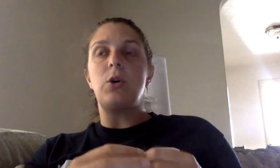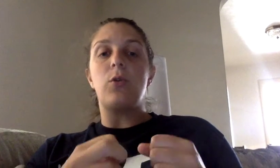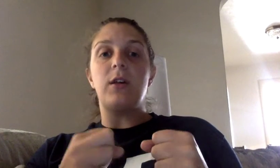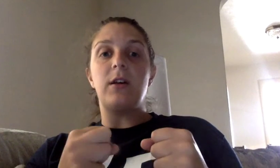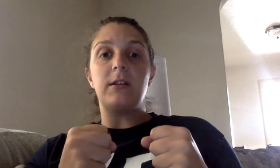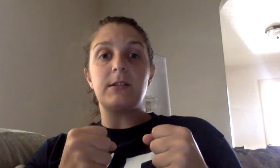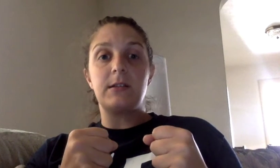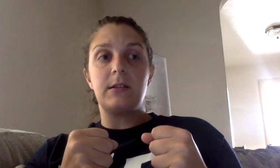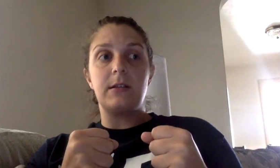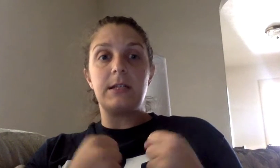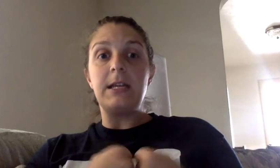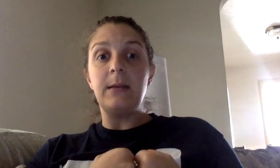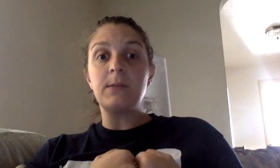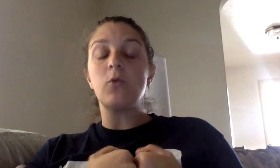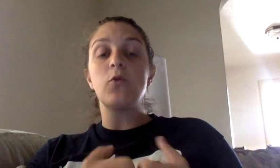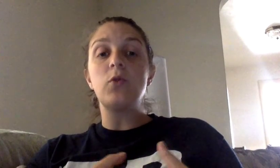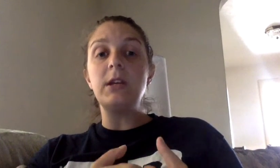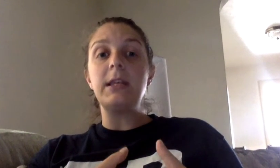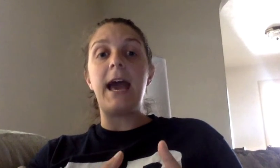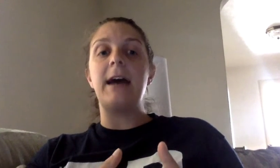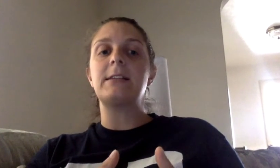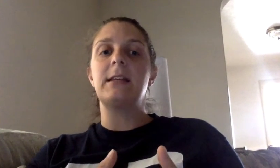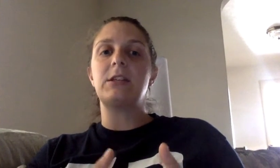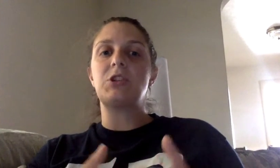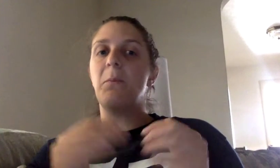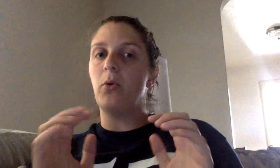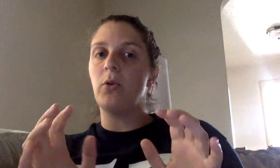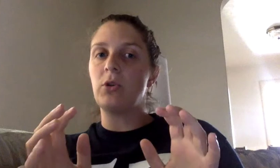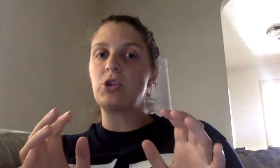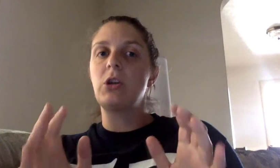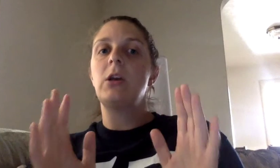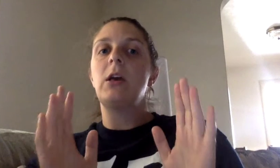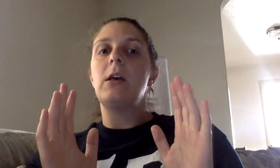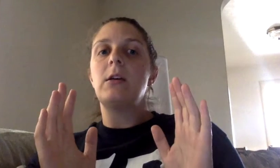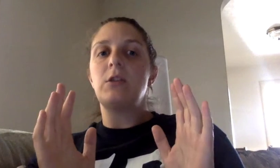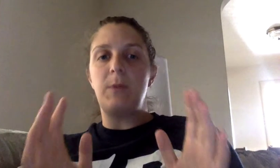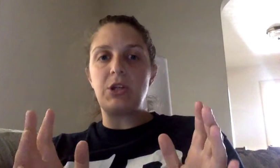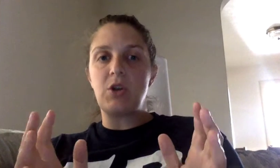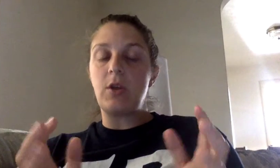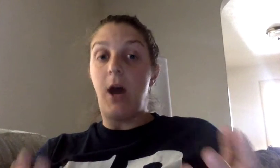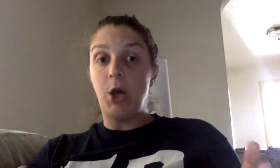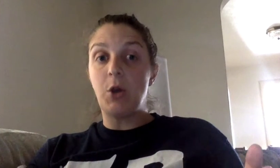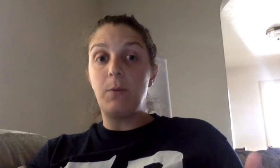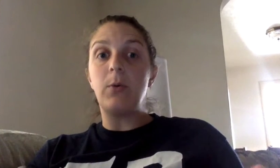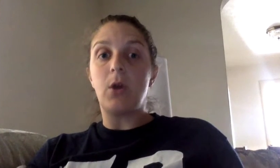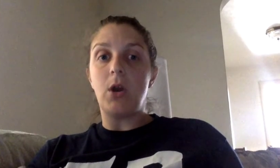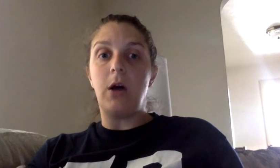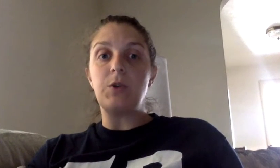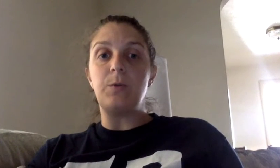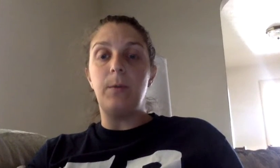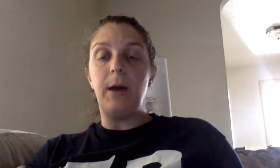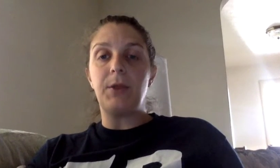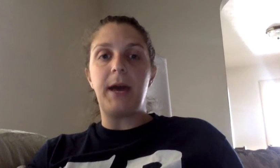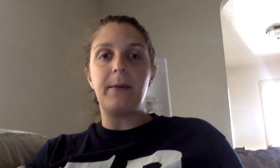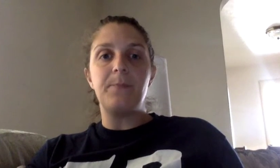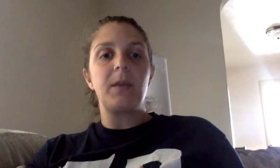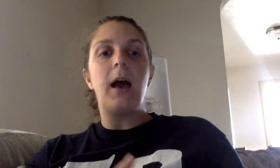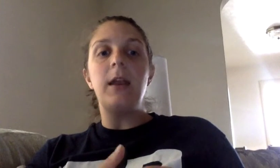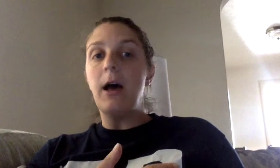the teams are really asking us to push to make sure that other people are knowledgeable about that. Another